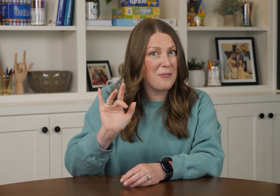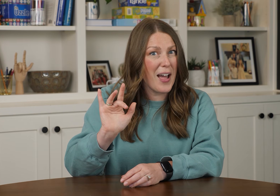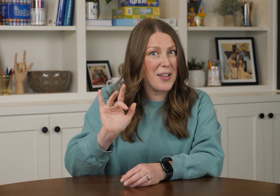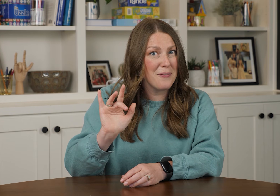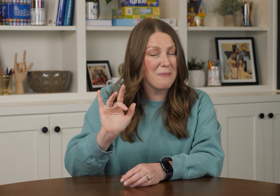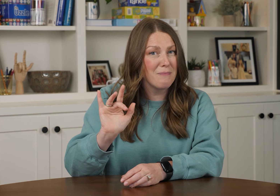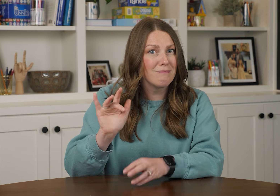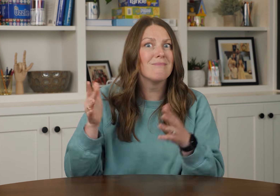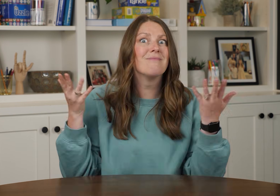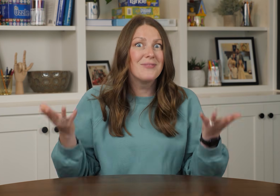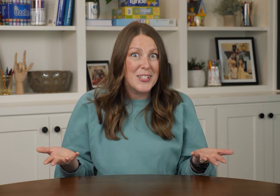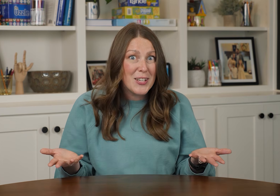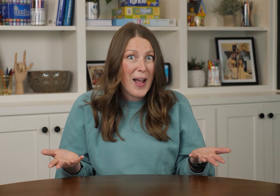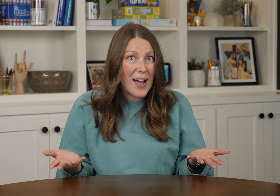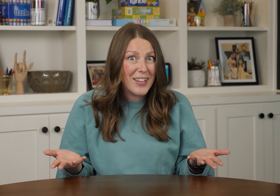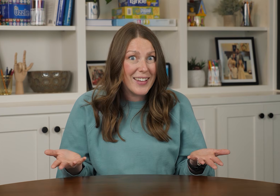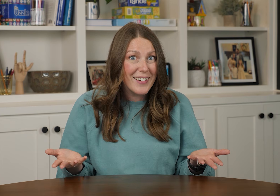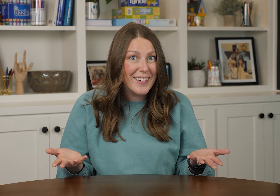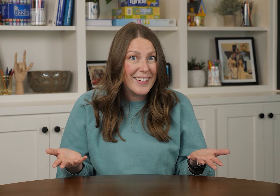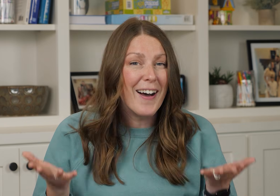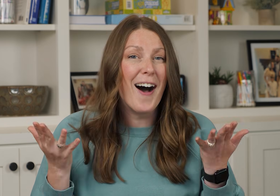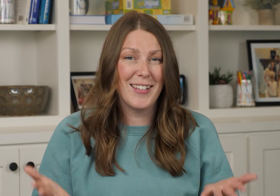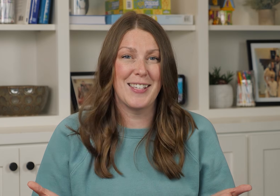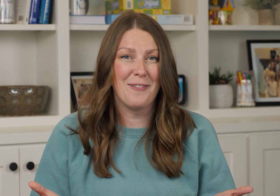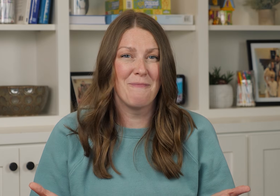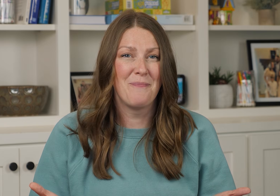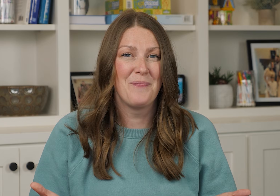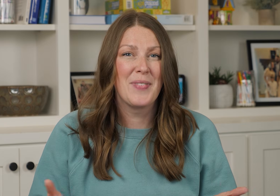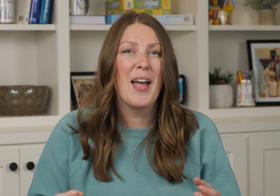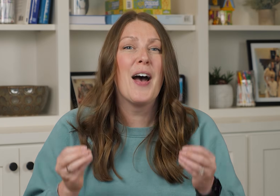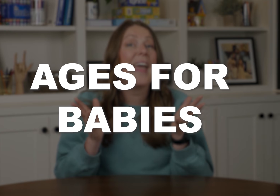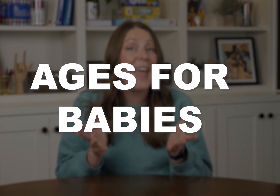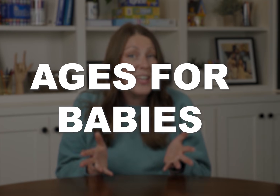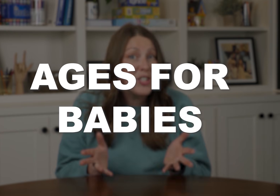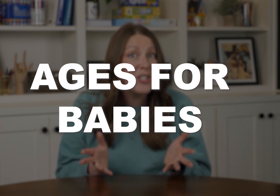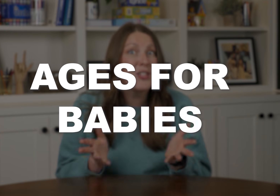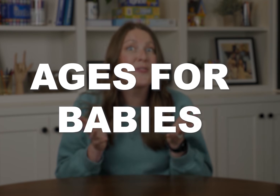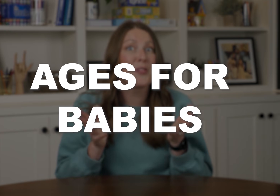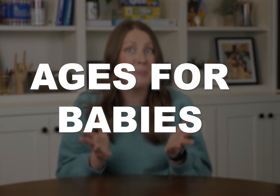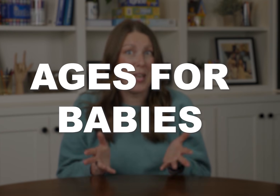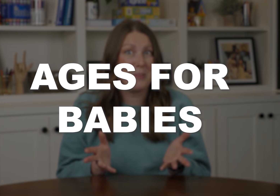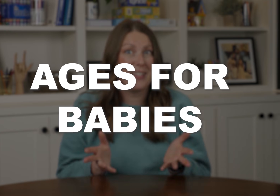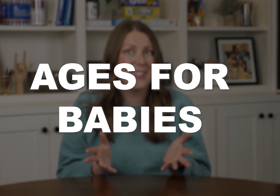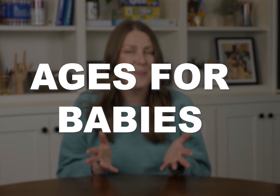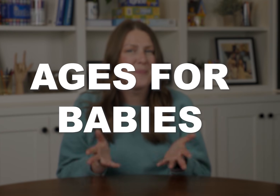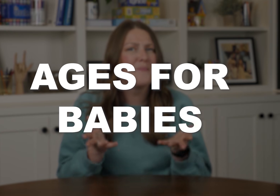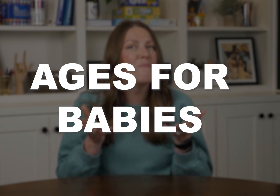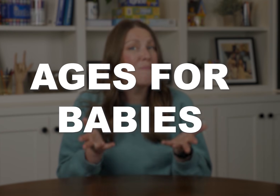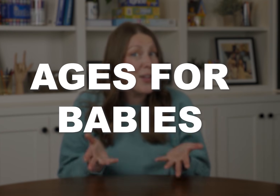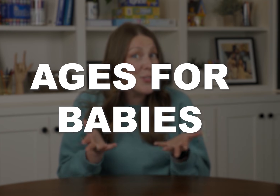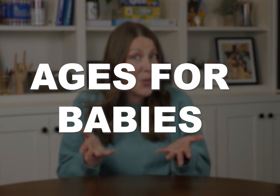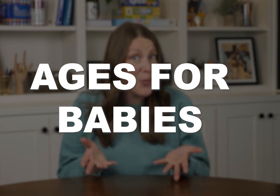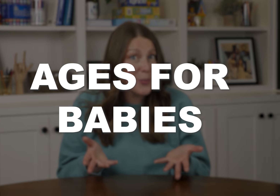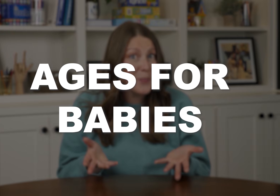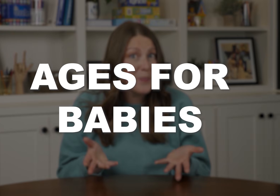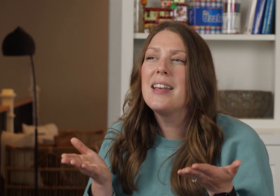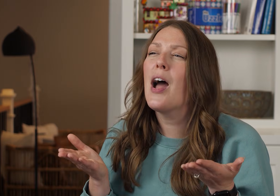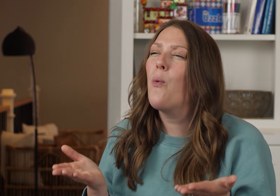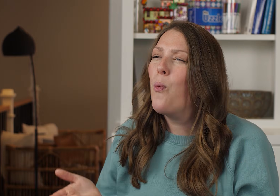25. Do you have it? Awesome. Ages for babies, months old. Now